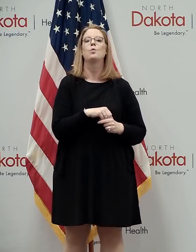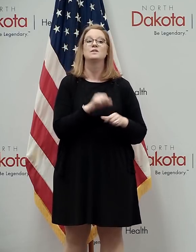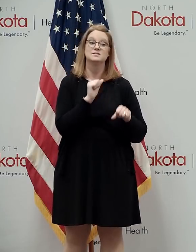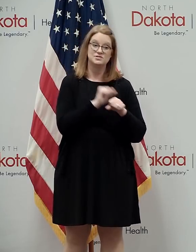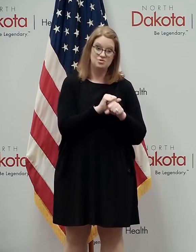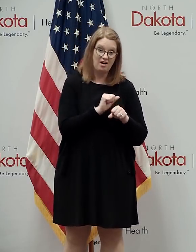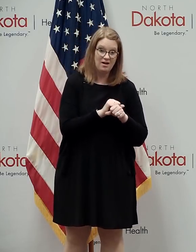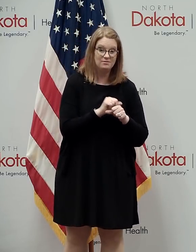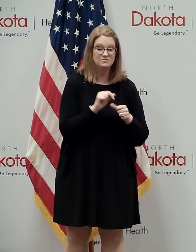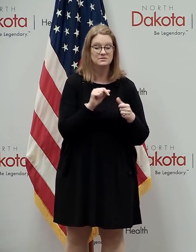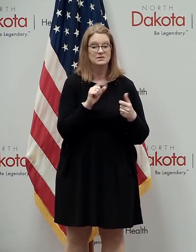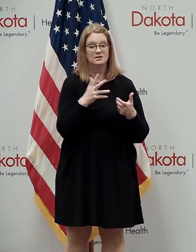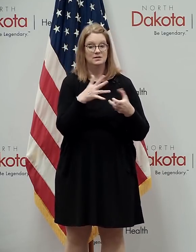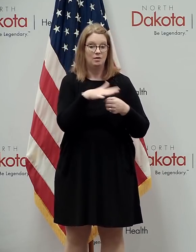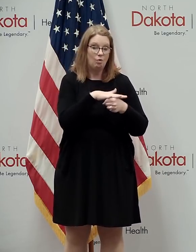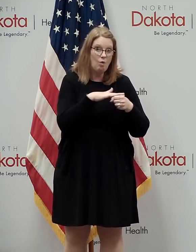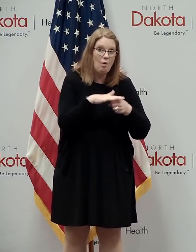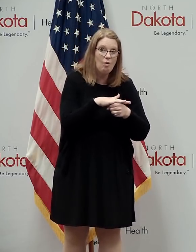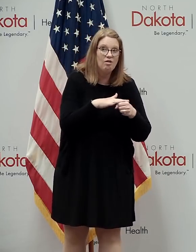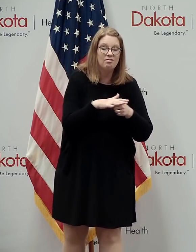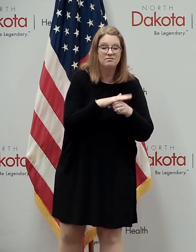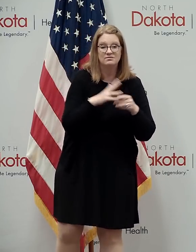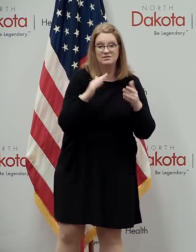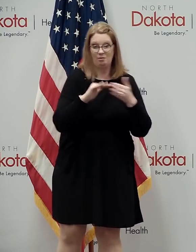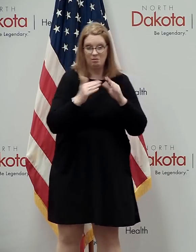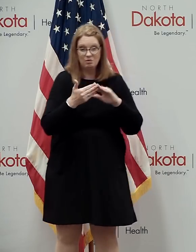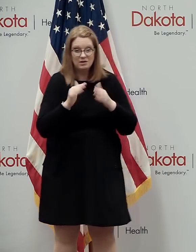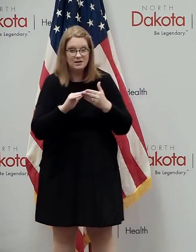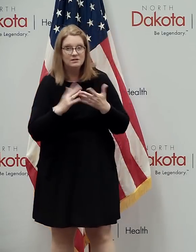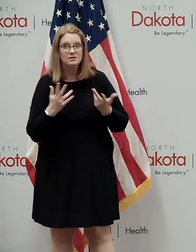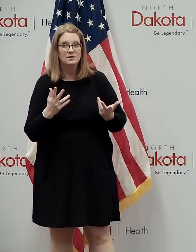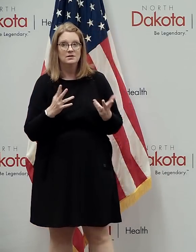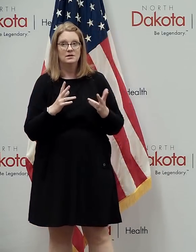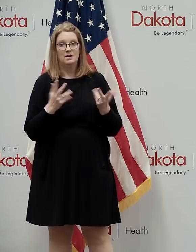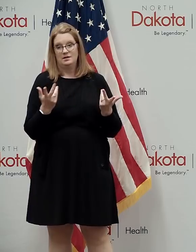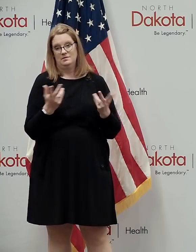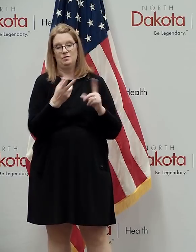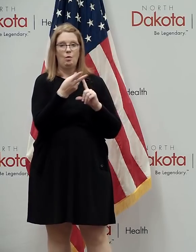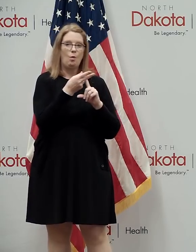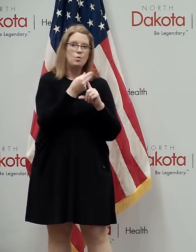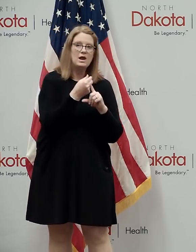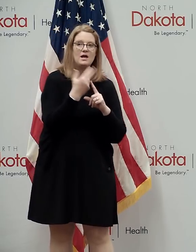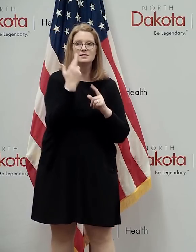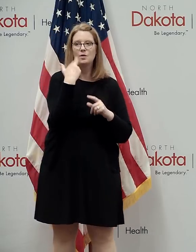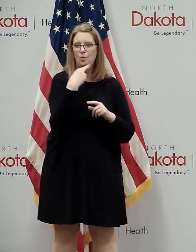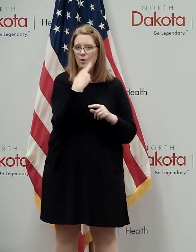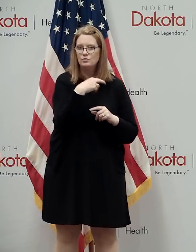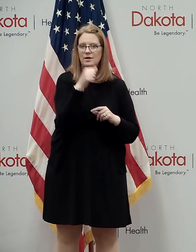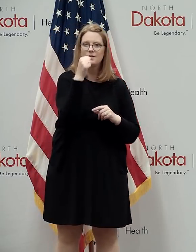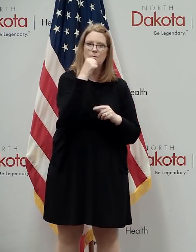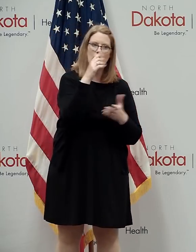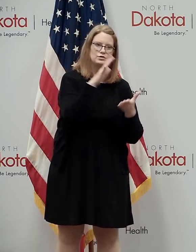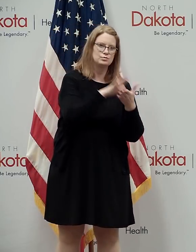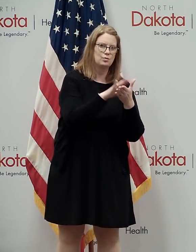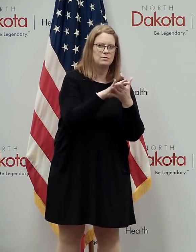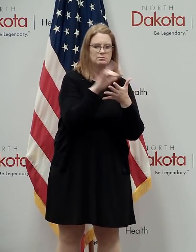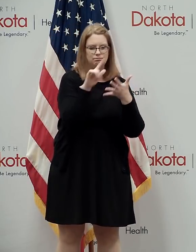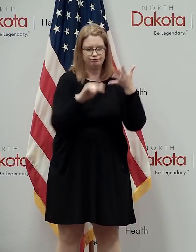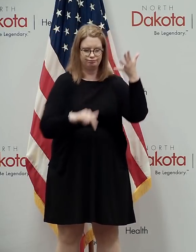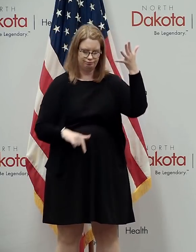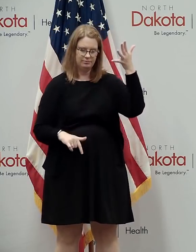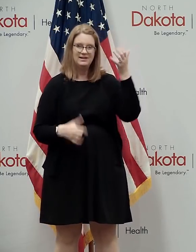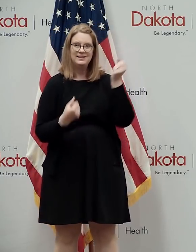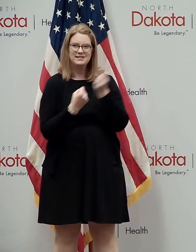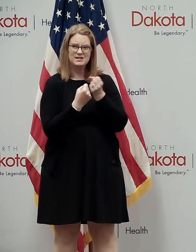jobs locally, local communities, the people that support it, the hotels, the restaurants, the bars, the schools, everybody that supports